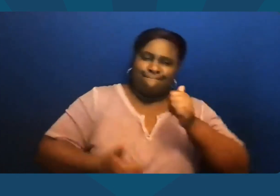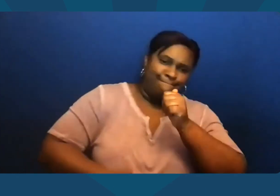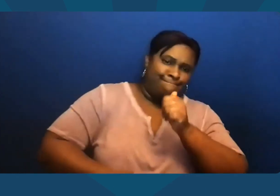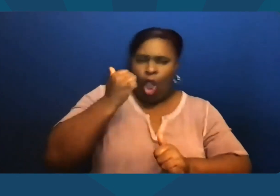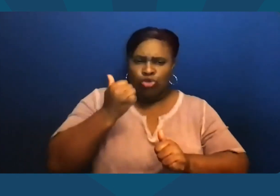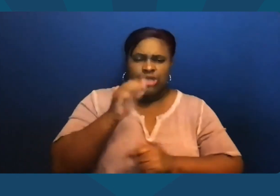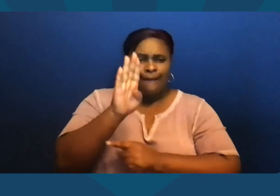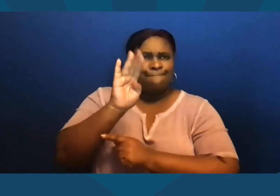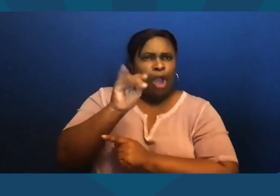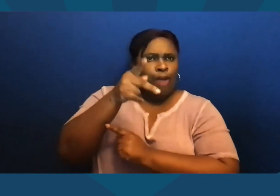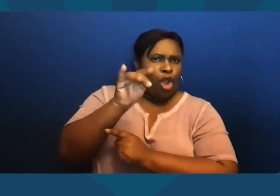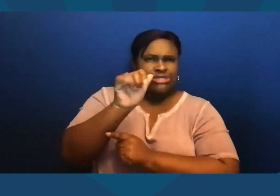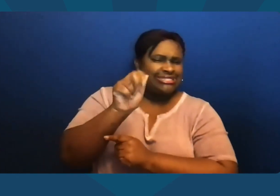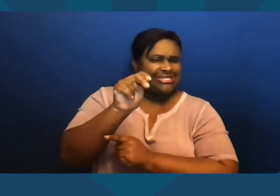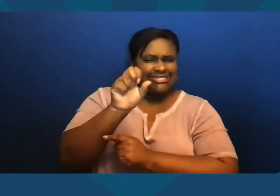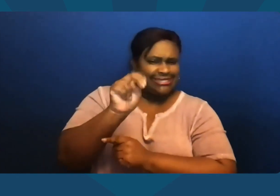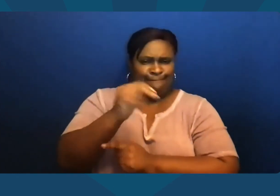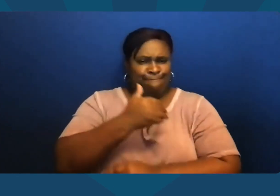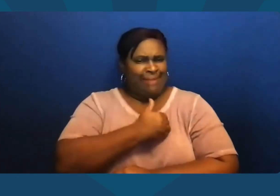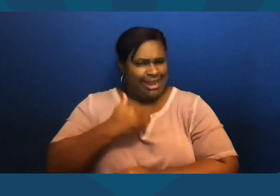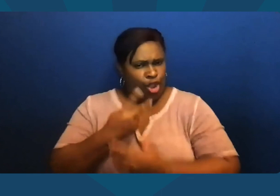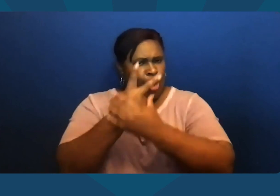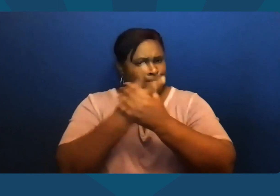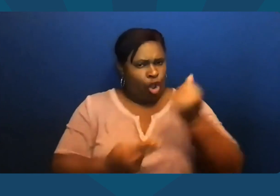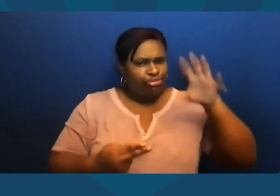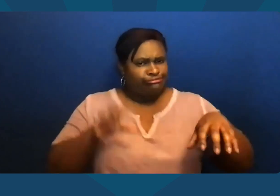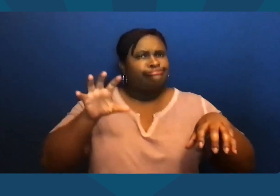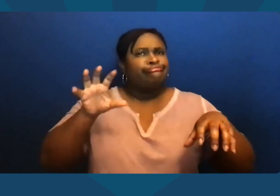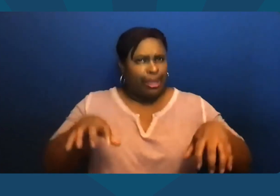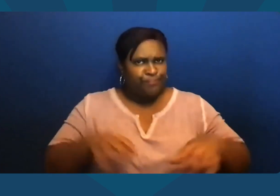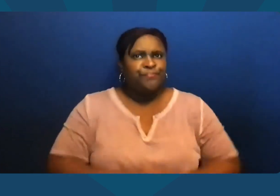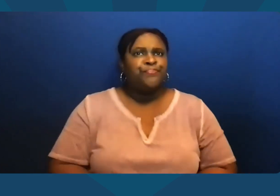I've been named the most bipartisan member of the State Senate